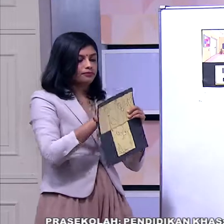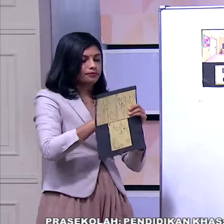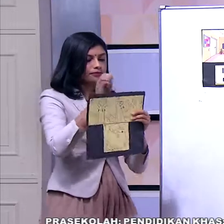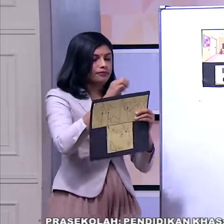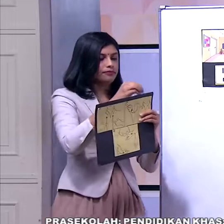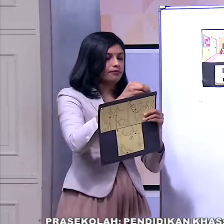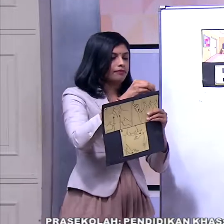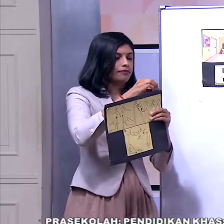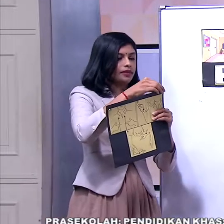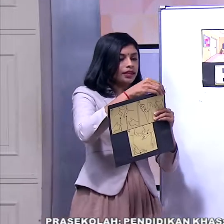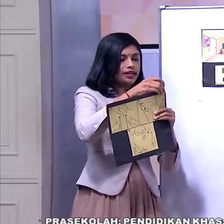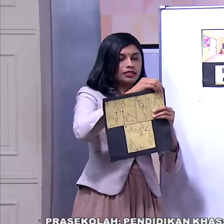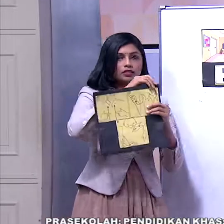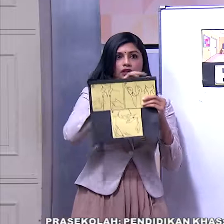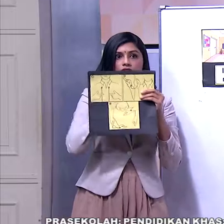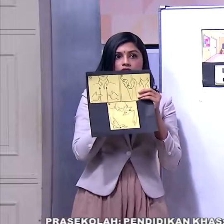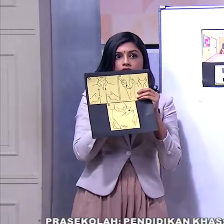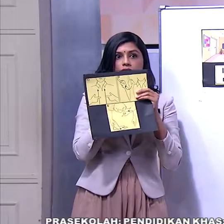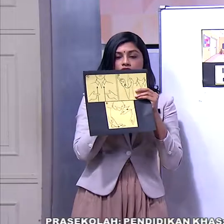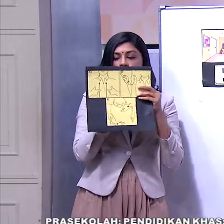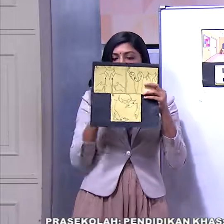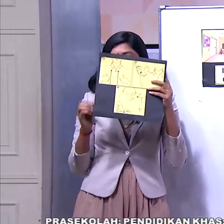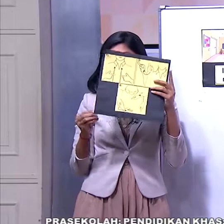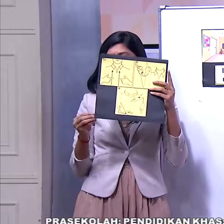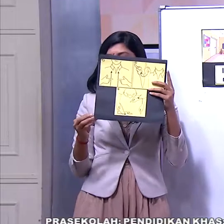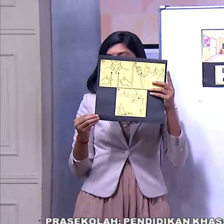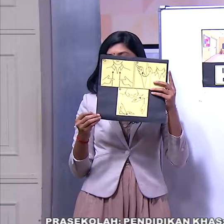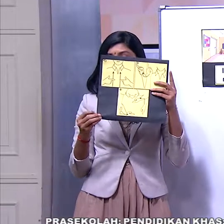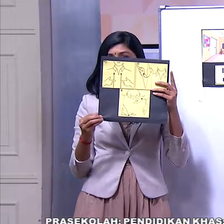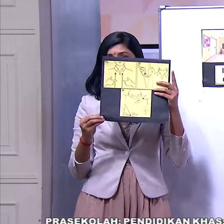Mm-hmm. Living room. Yes. You can see the picture? Okay.